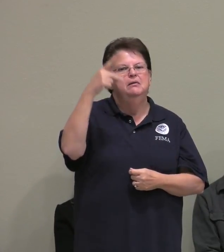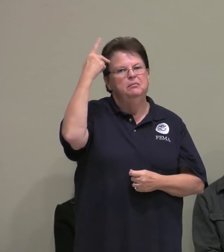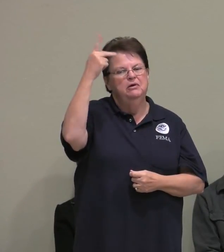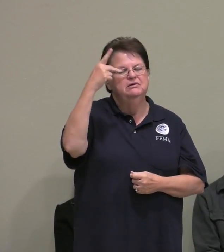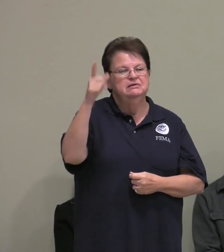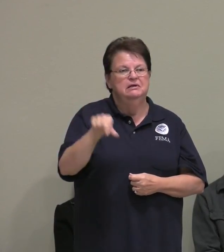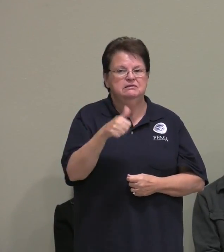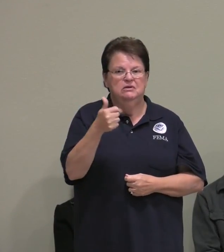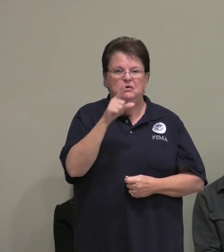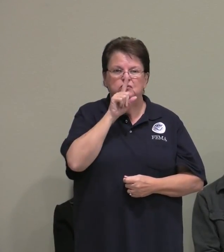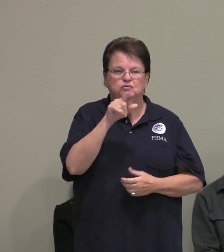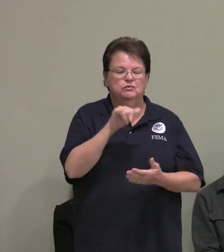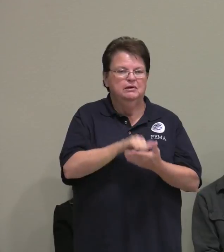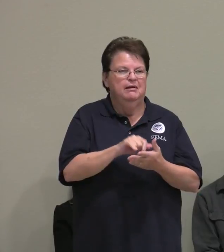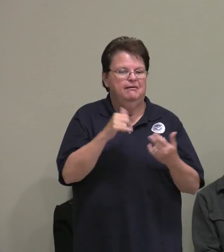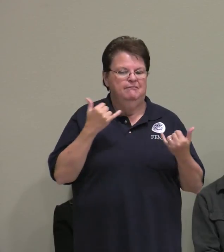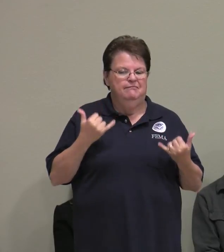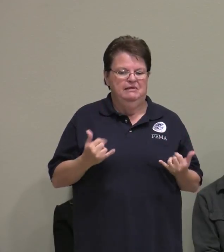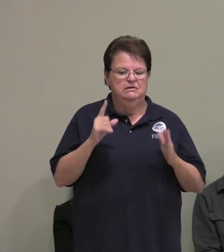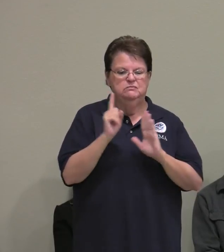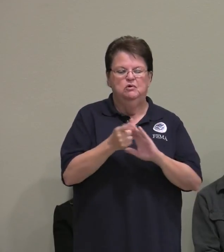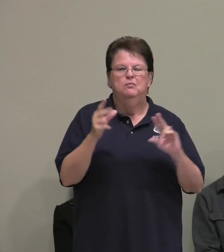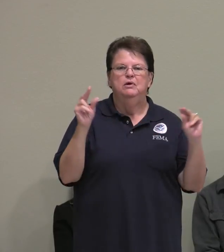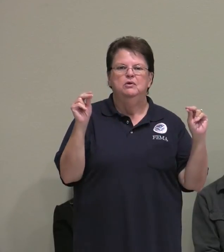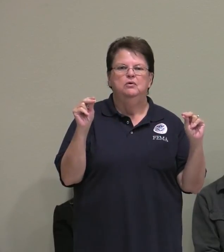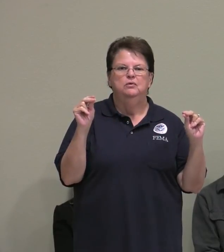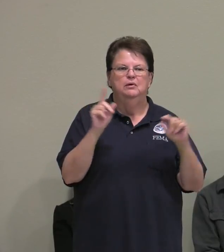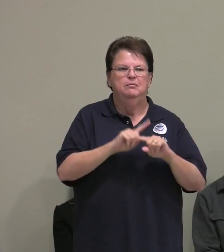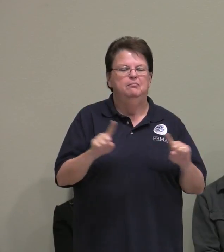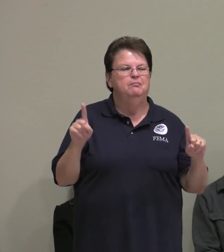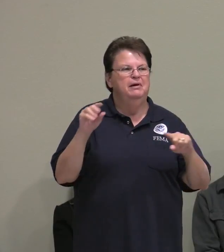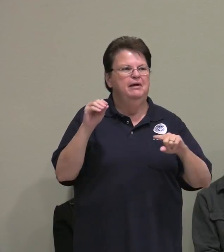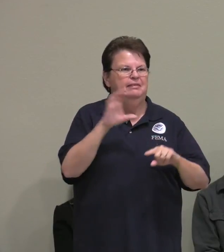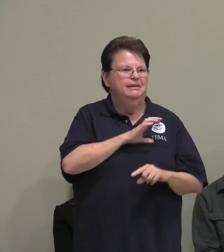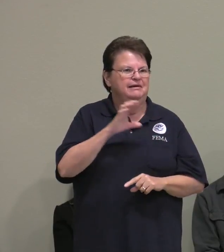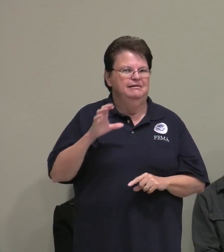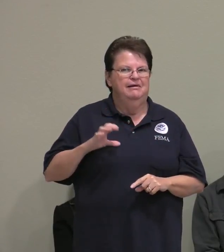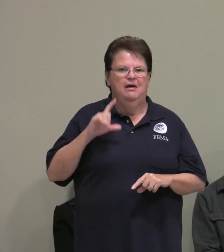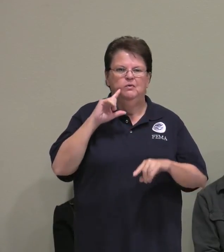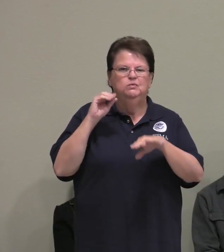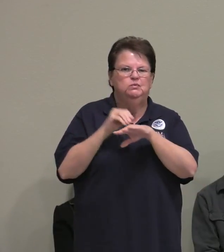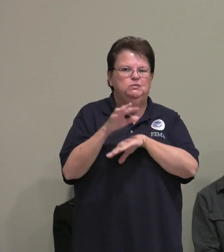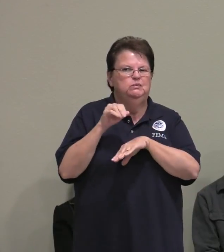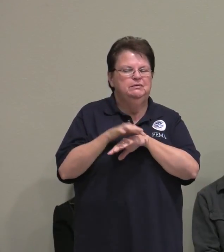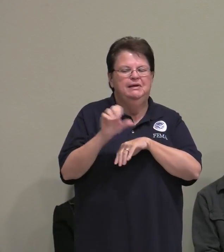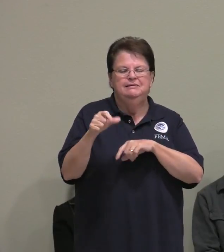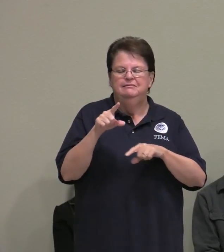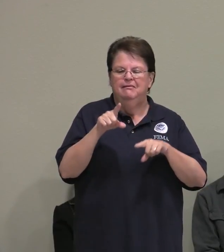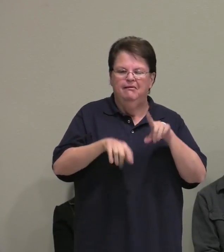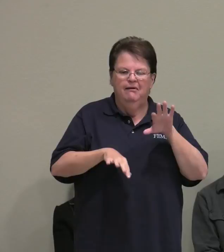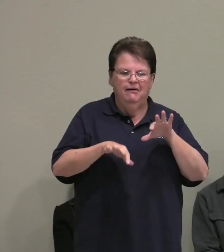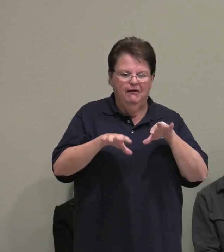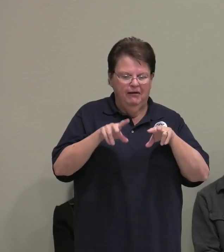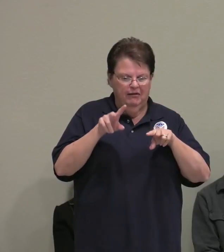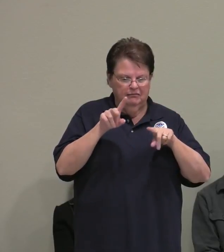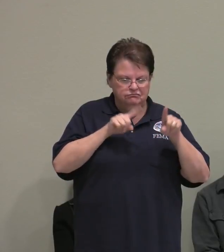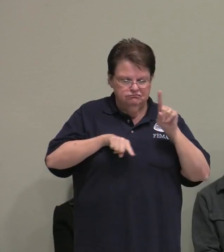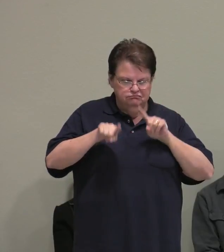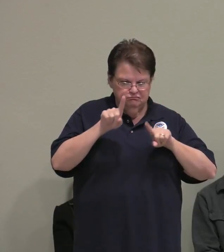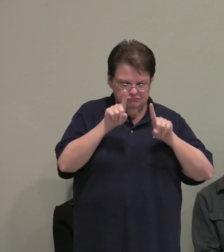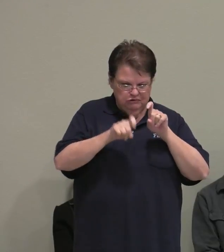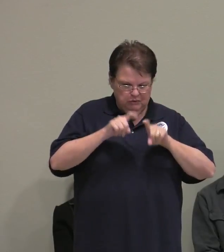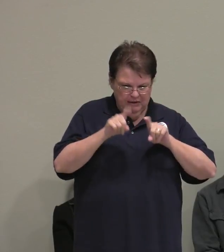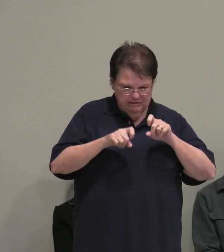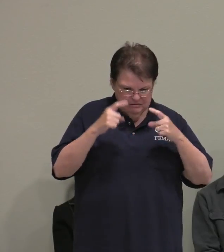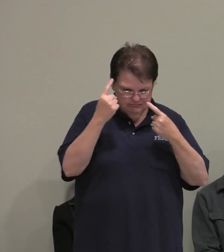to that? Not at this time, but the council hasn't taken up any of these questions and that question also